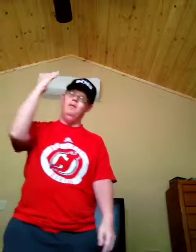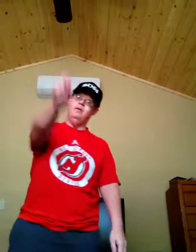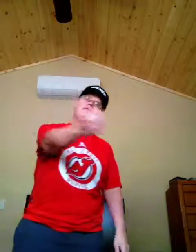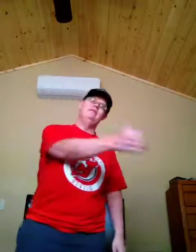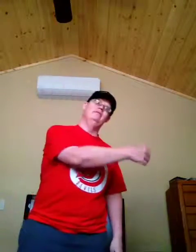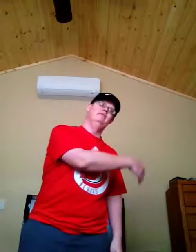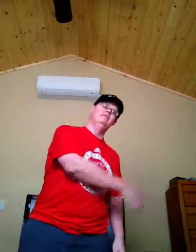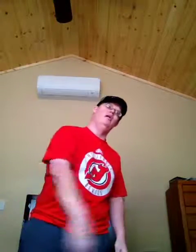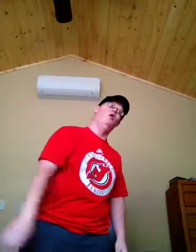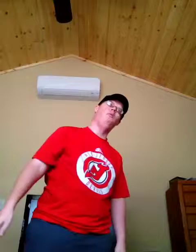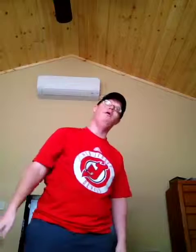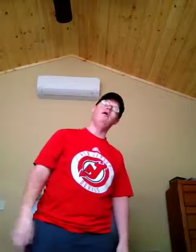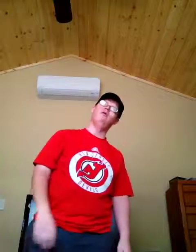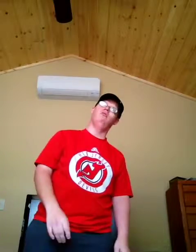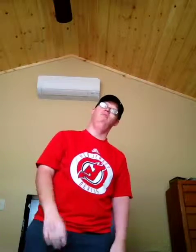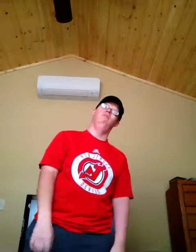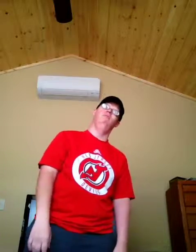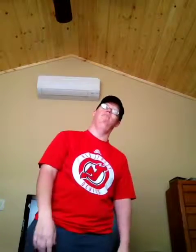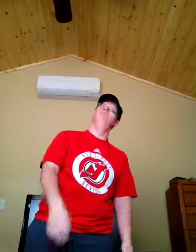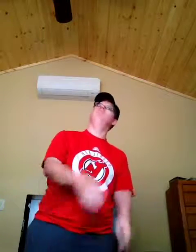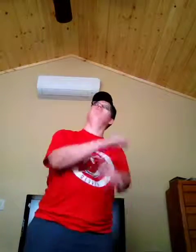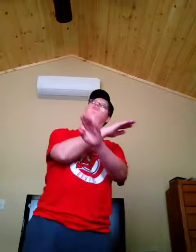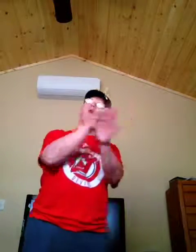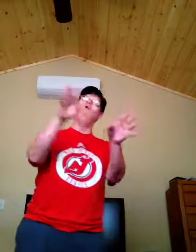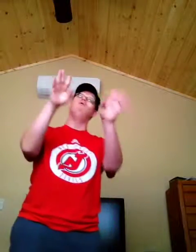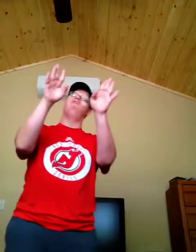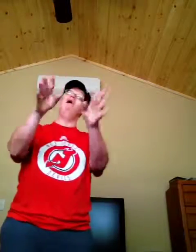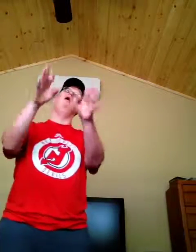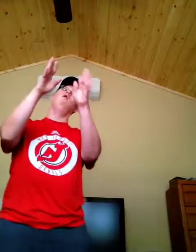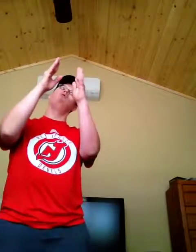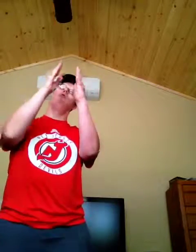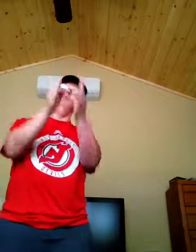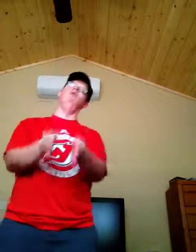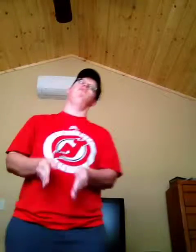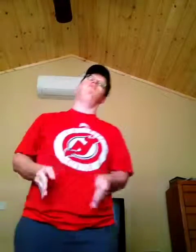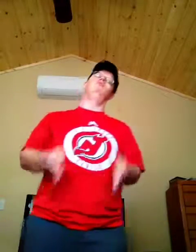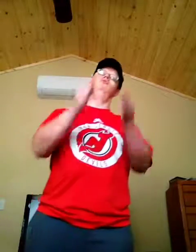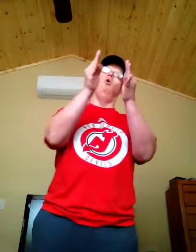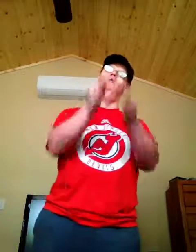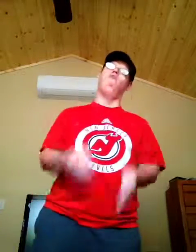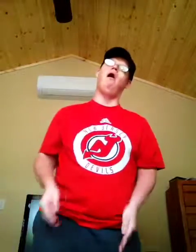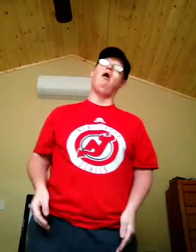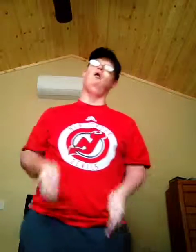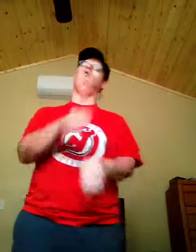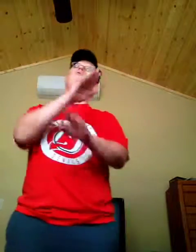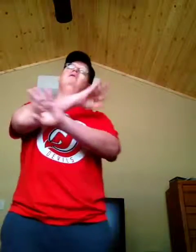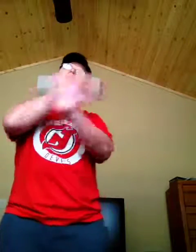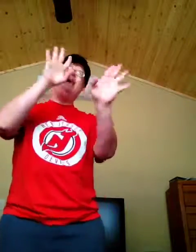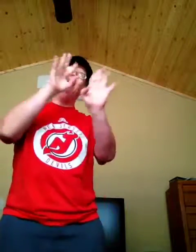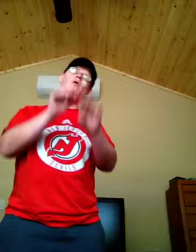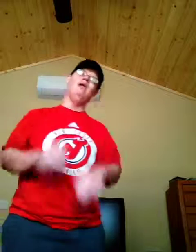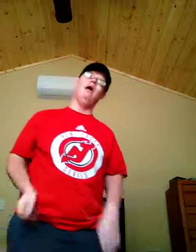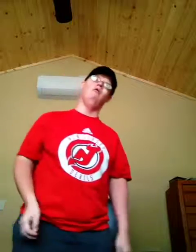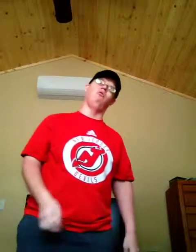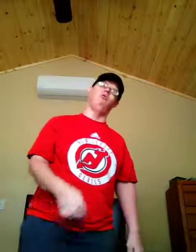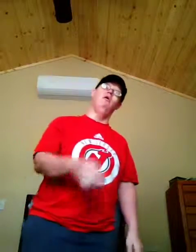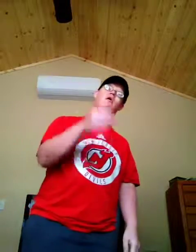But the whole point is, don't follow the wolf. Don't follow anyone else